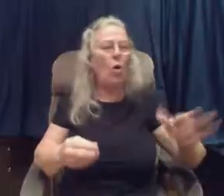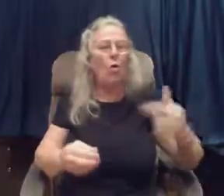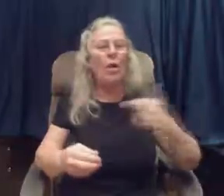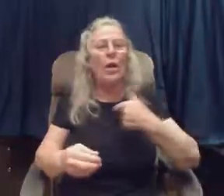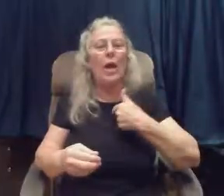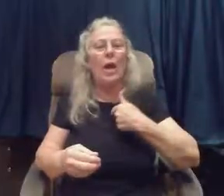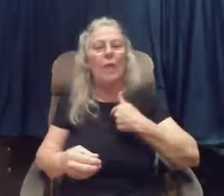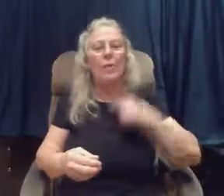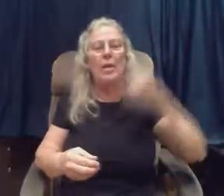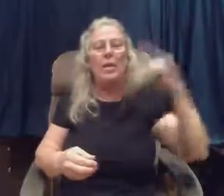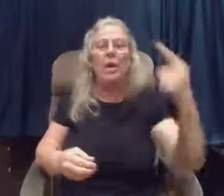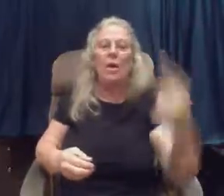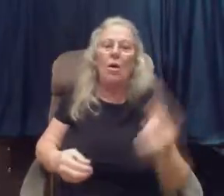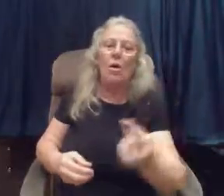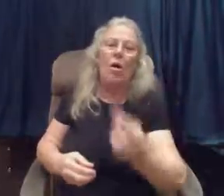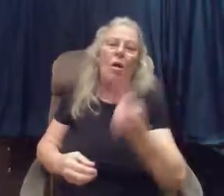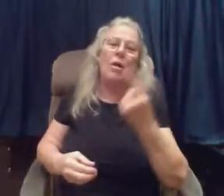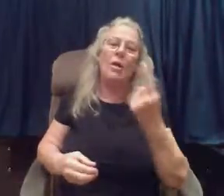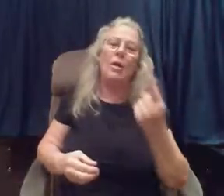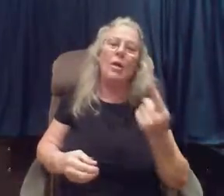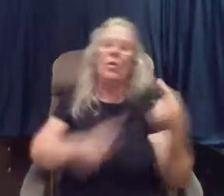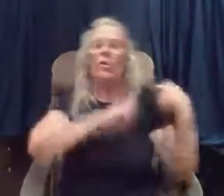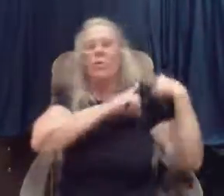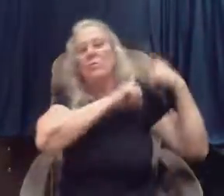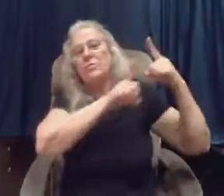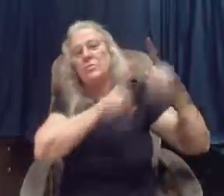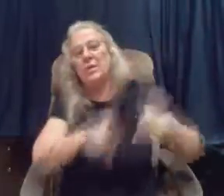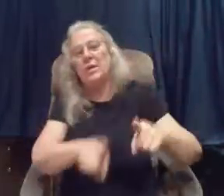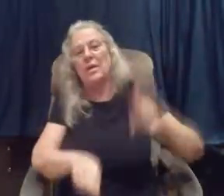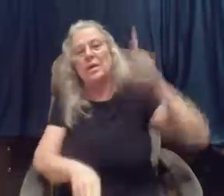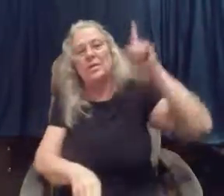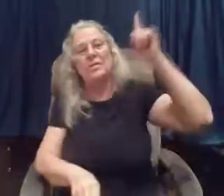Nevermore will I be all alone,